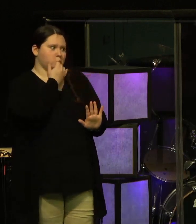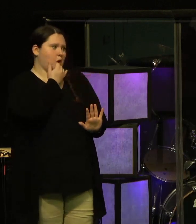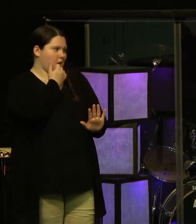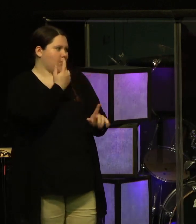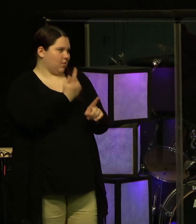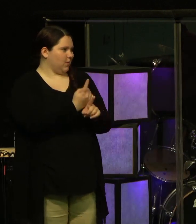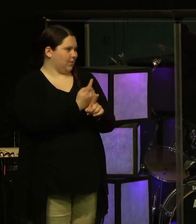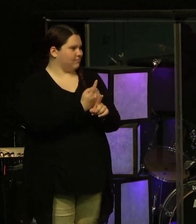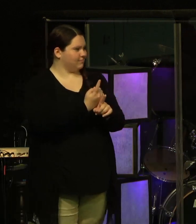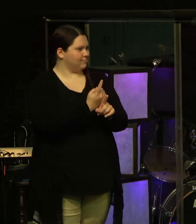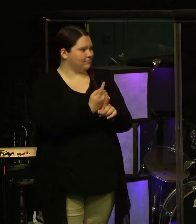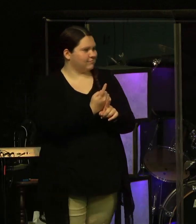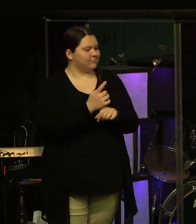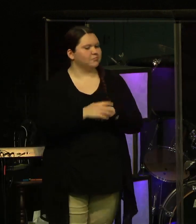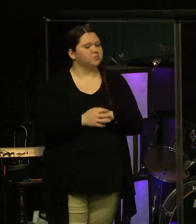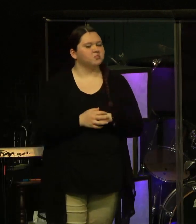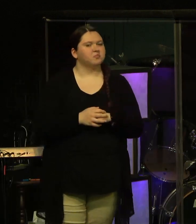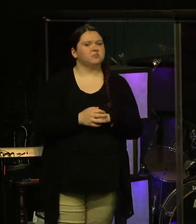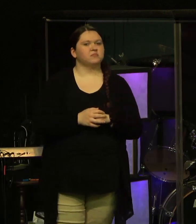wrong.